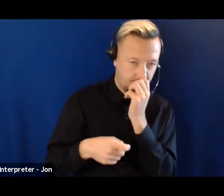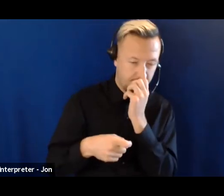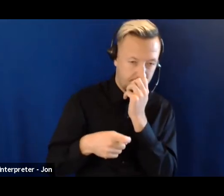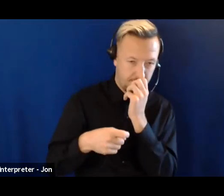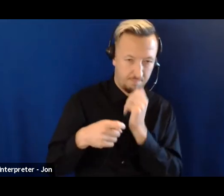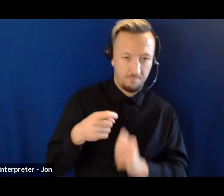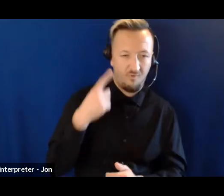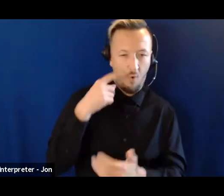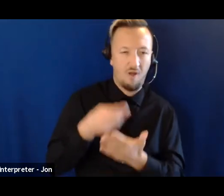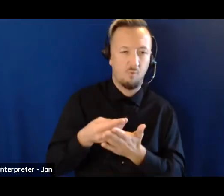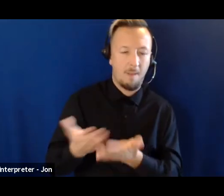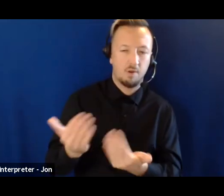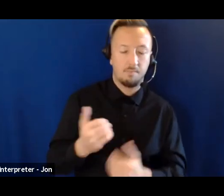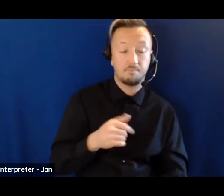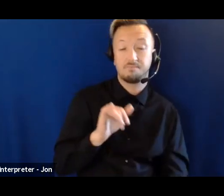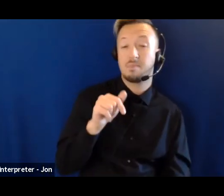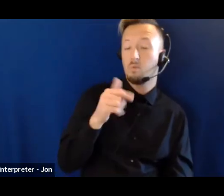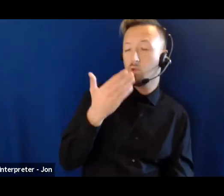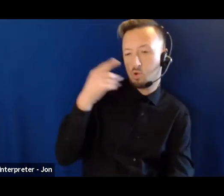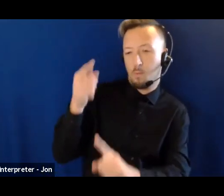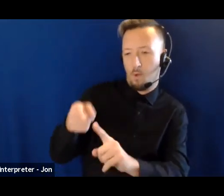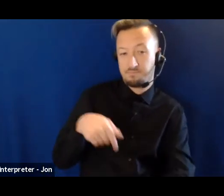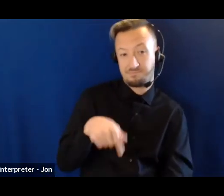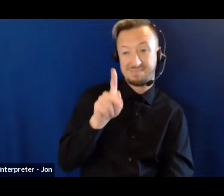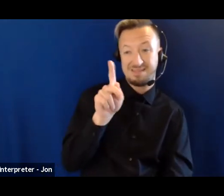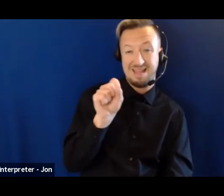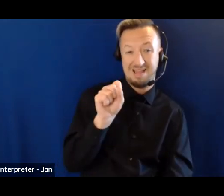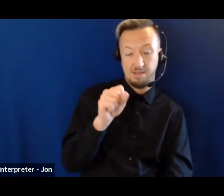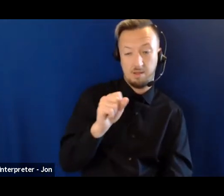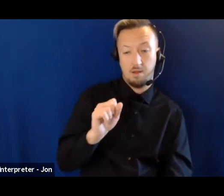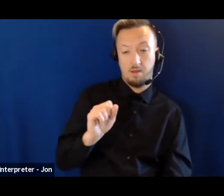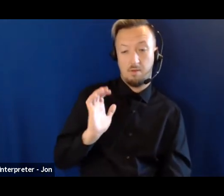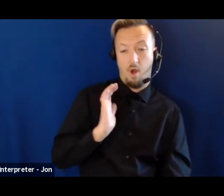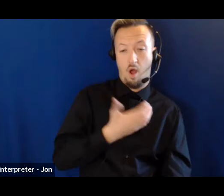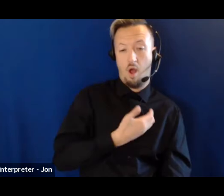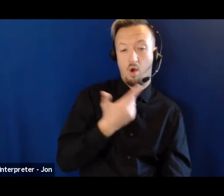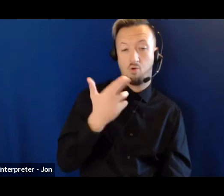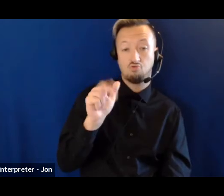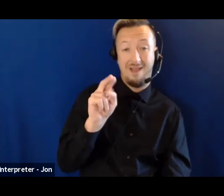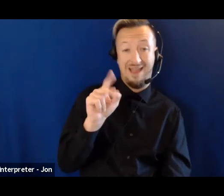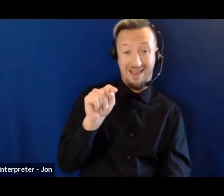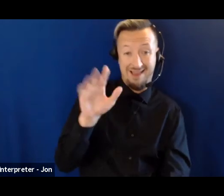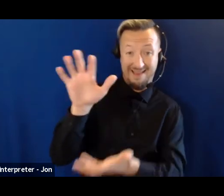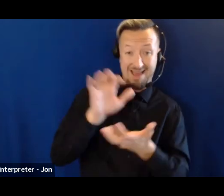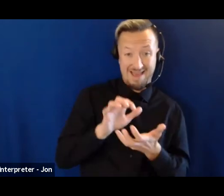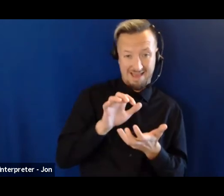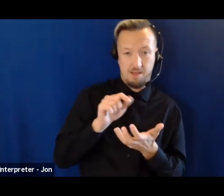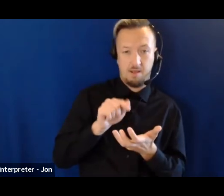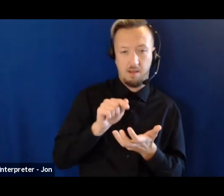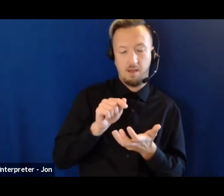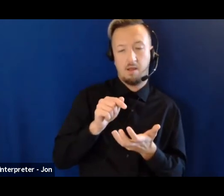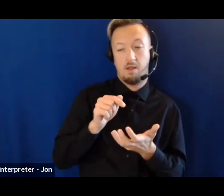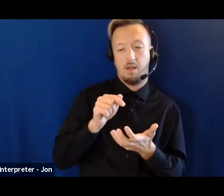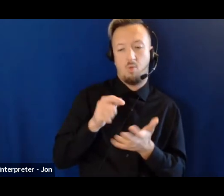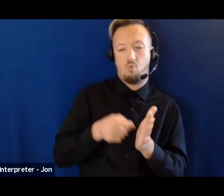In Kansas, we have to, when we get our grant, one of the things that they put in there is that we have to follow the Kansas